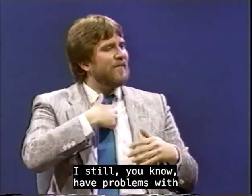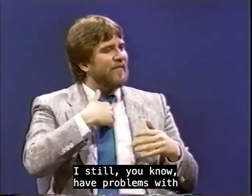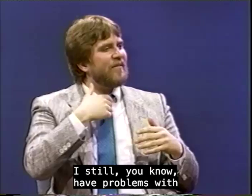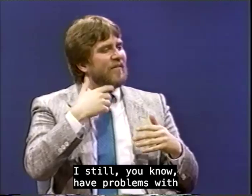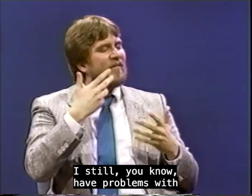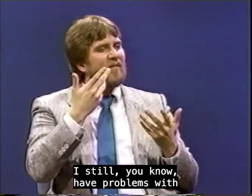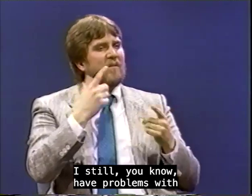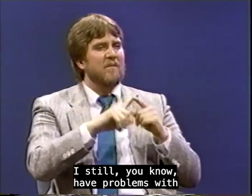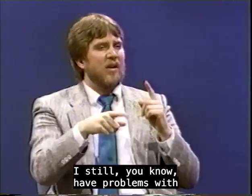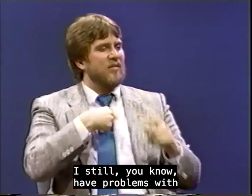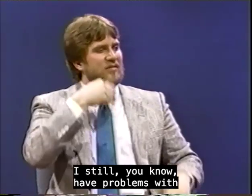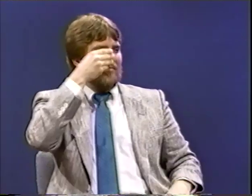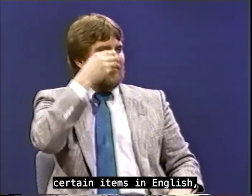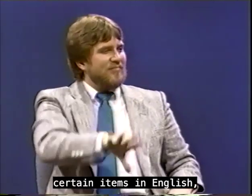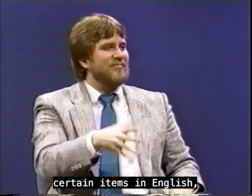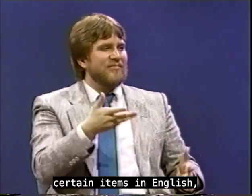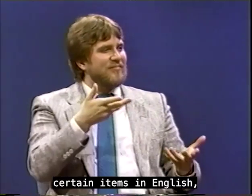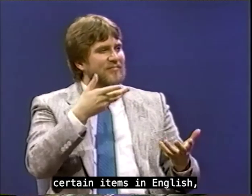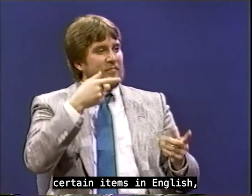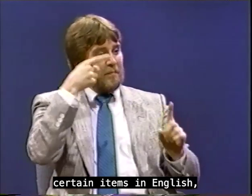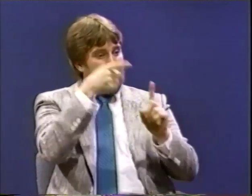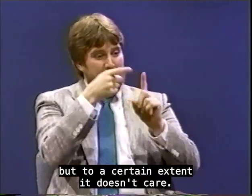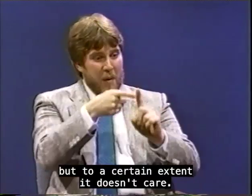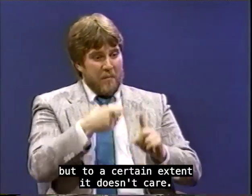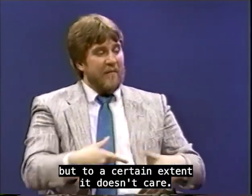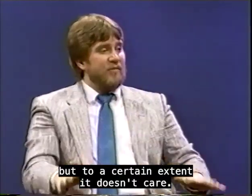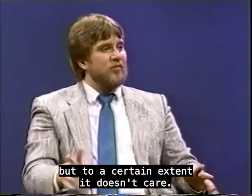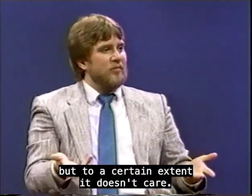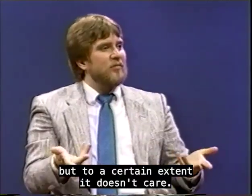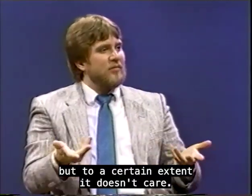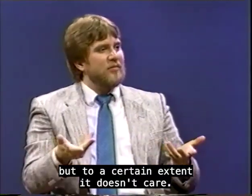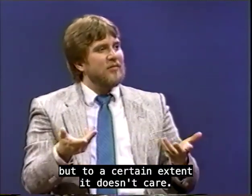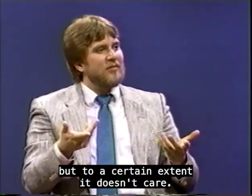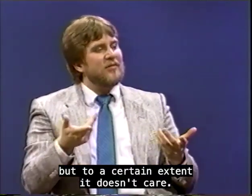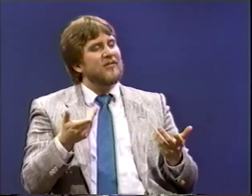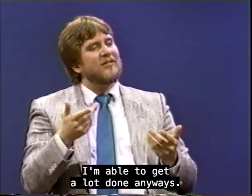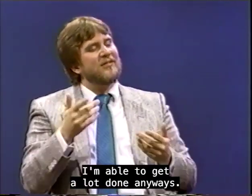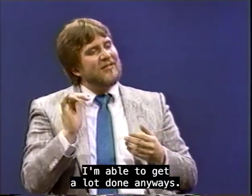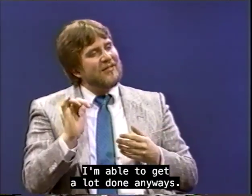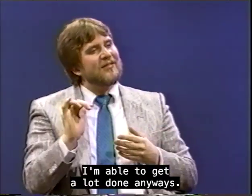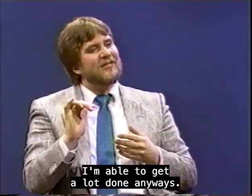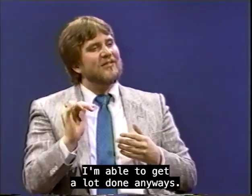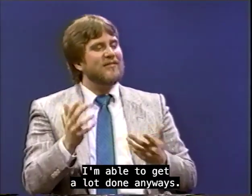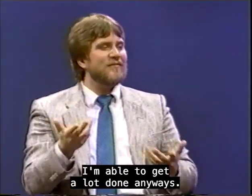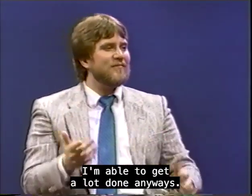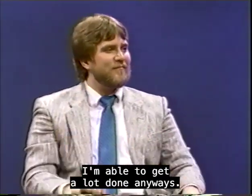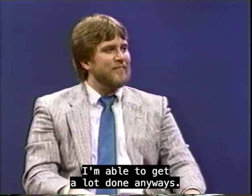still, have problems with certain items in English, but to a certain extent it doesn't care. I'm able to get a lot done anyways.